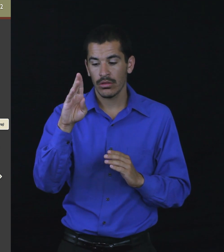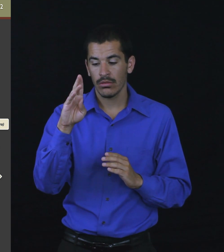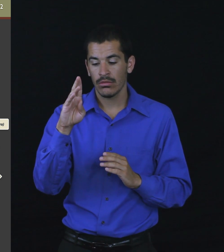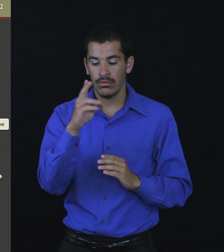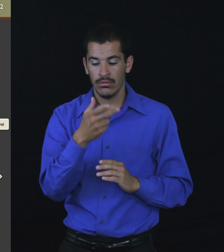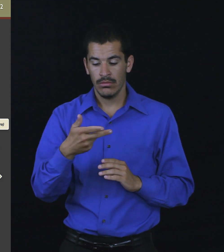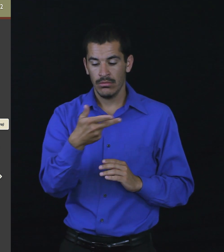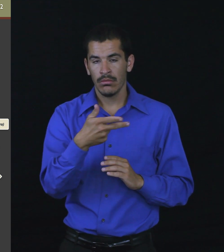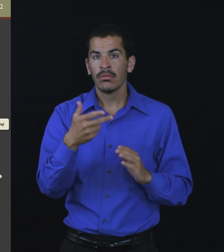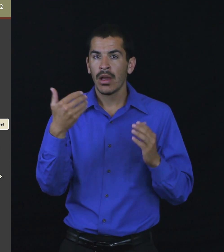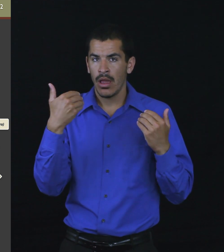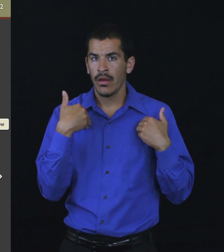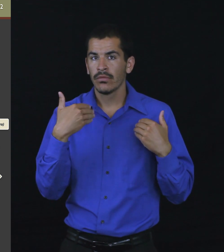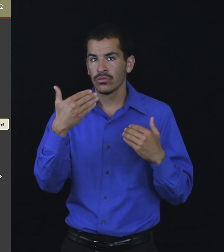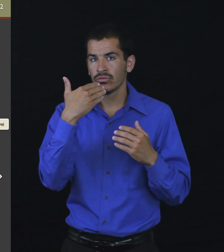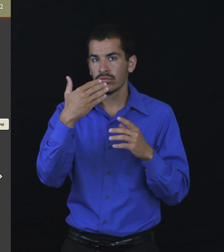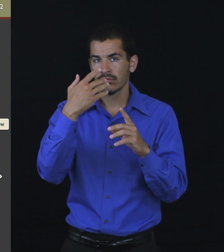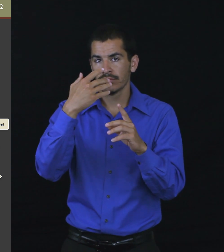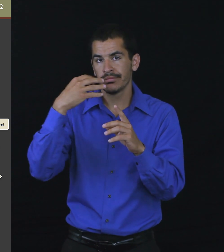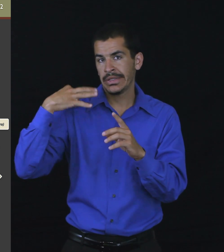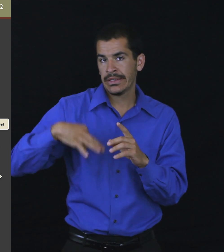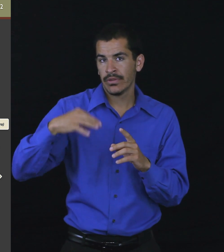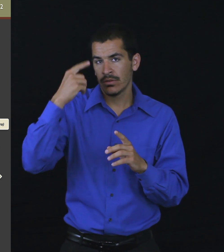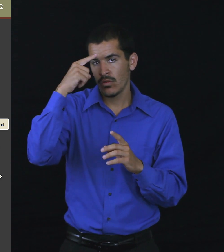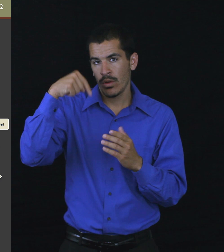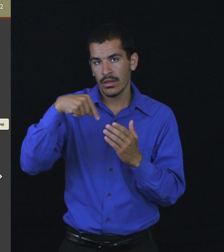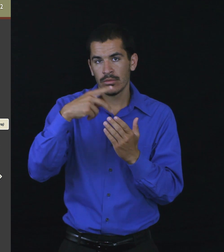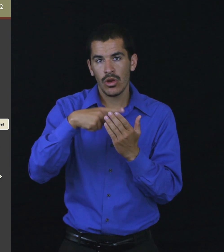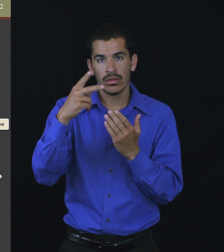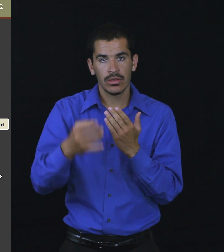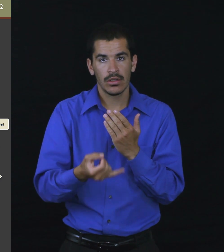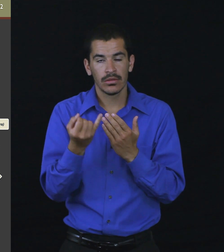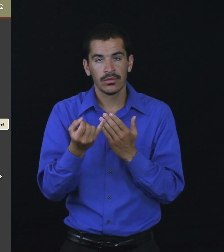advantages to this project.